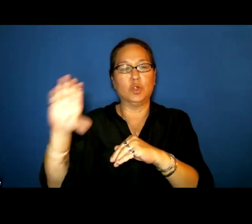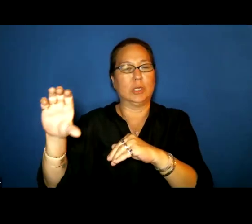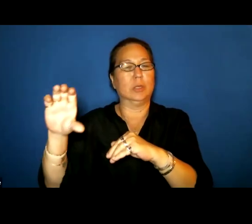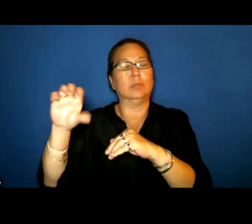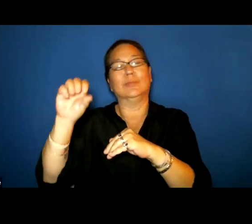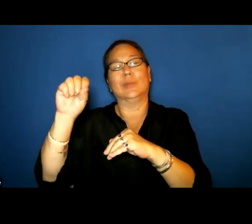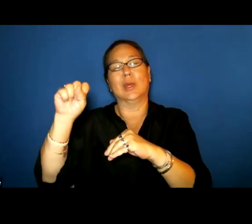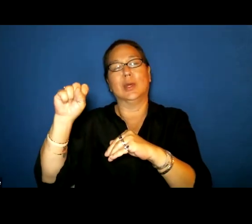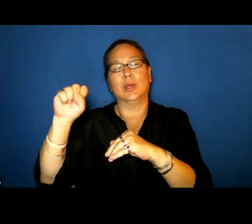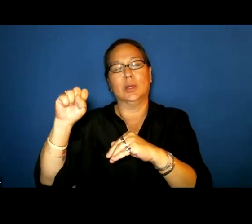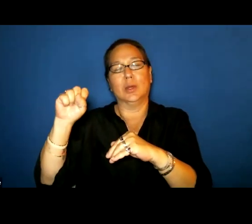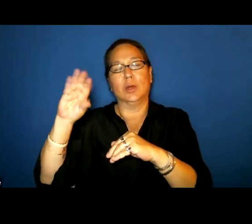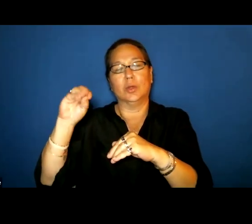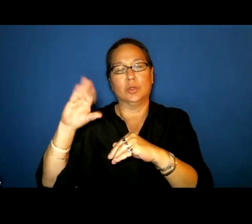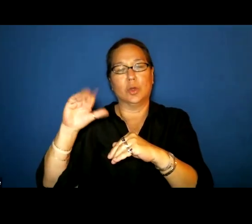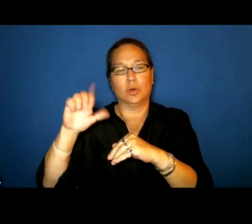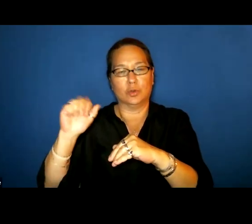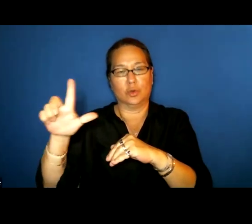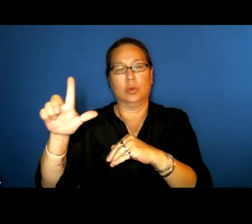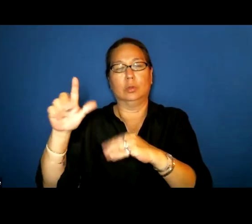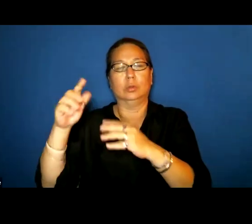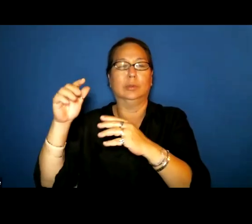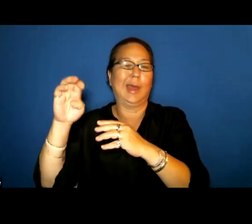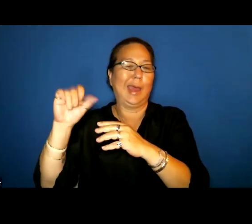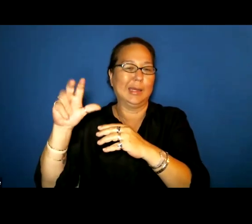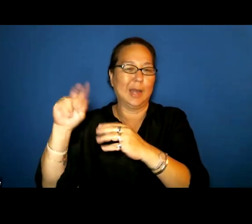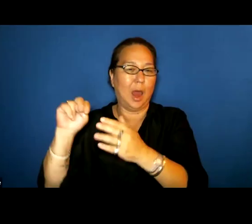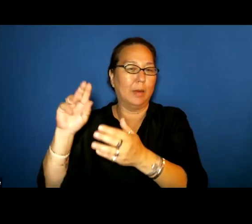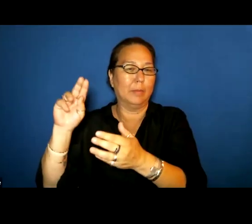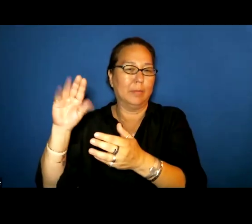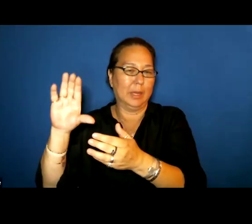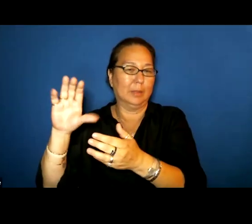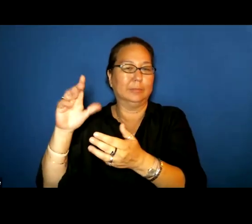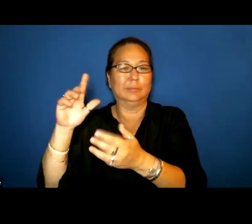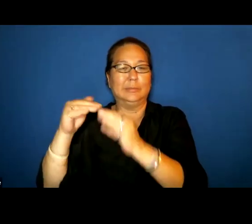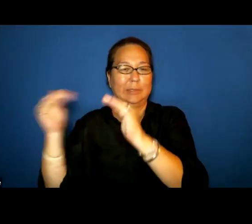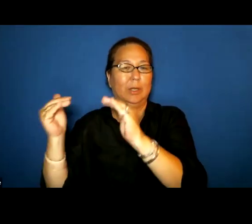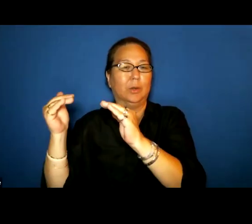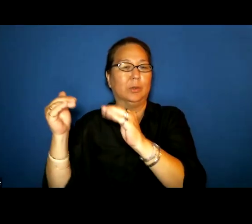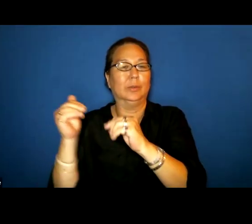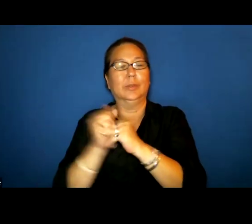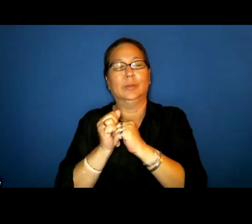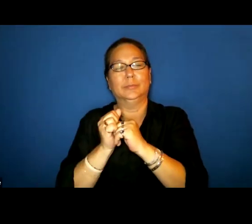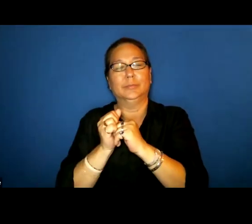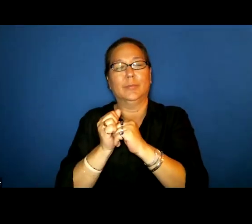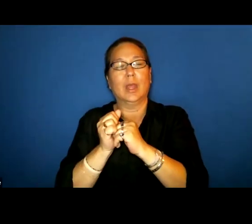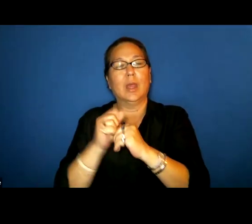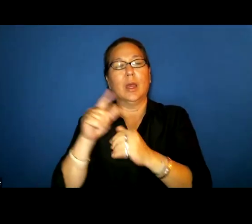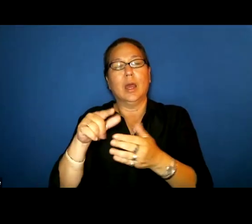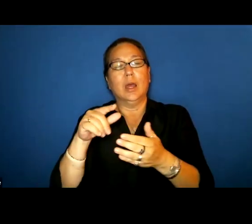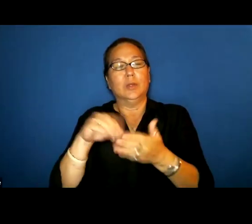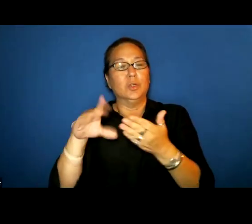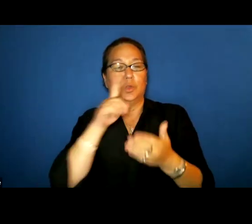schools. Rather than cater to these families, how about engaging the families and neighborhoods of the students who have the most to